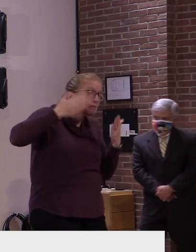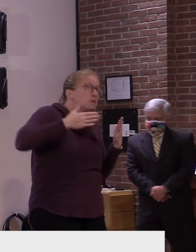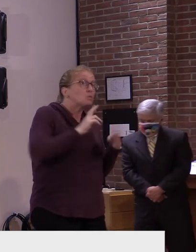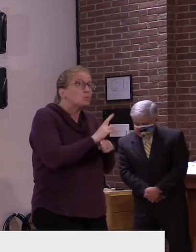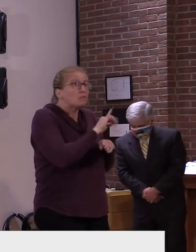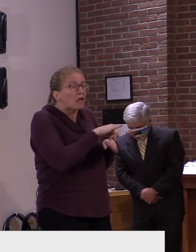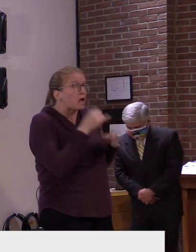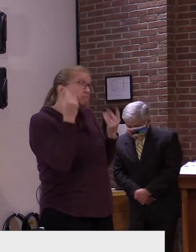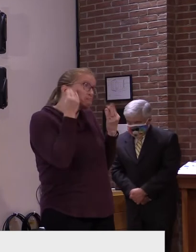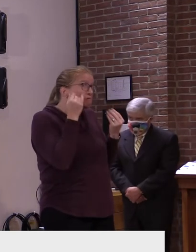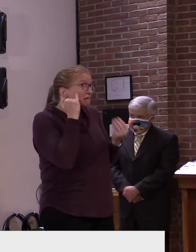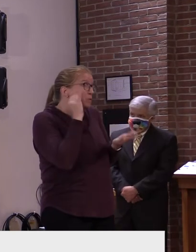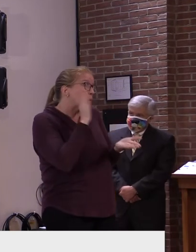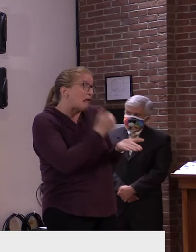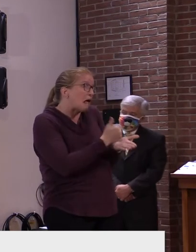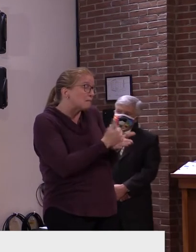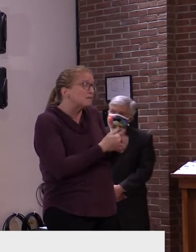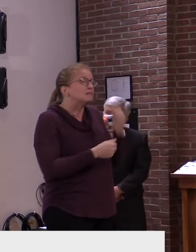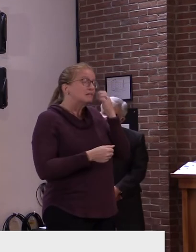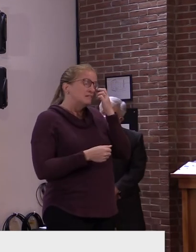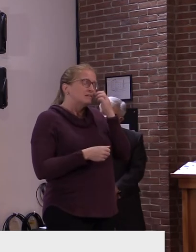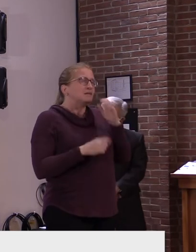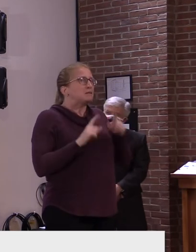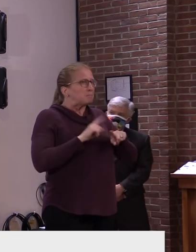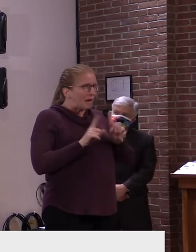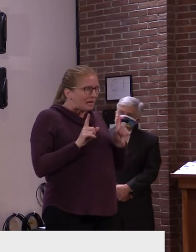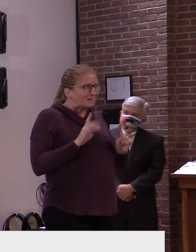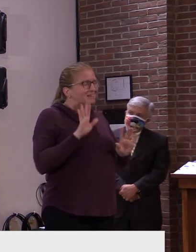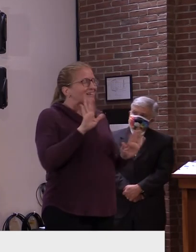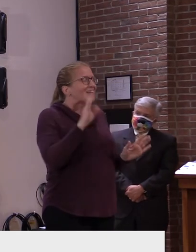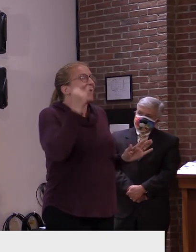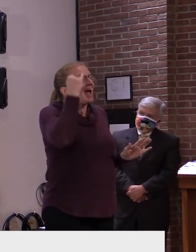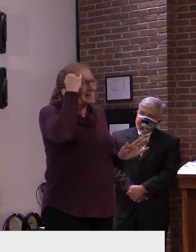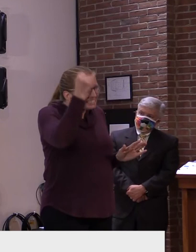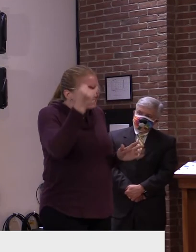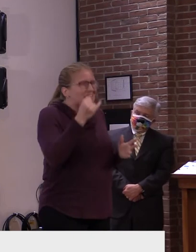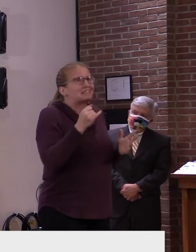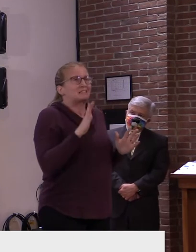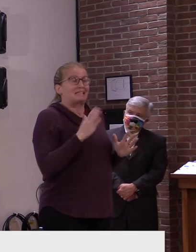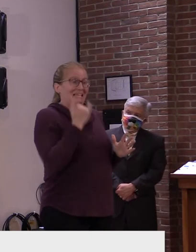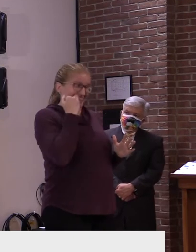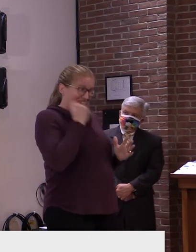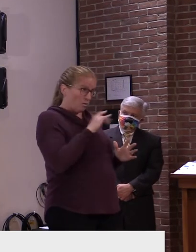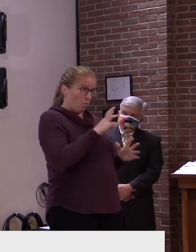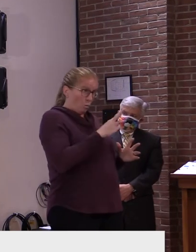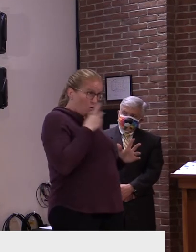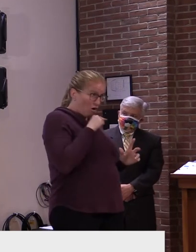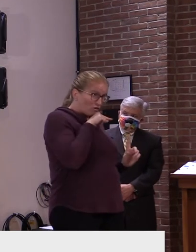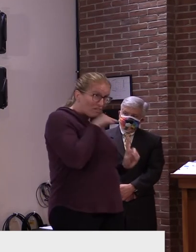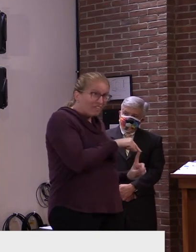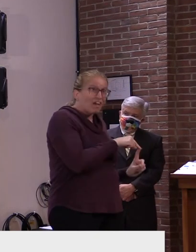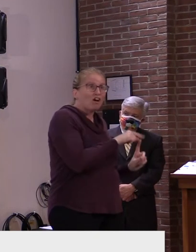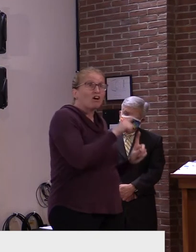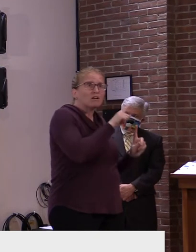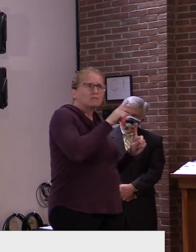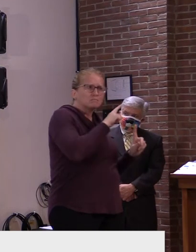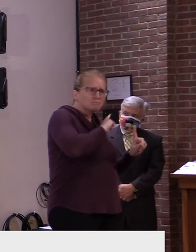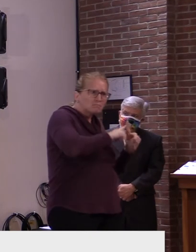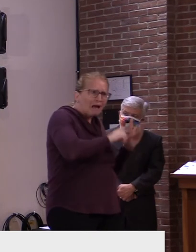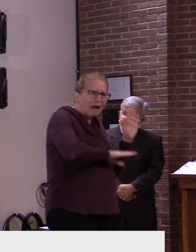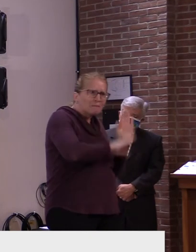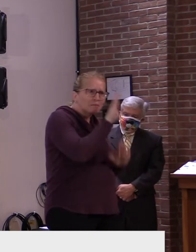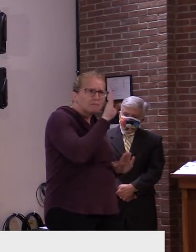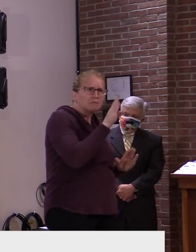is that five days later you may see actual symptomatic people or more positive tests in the